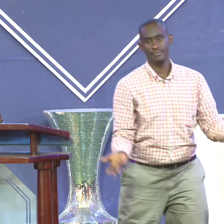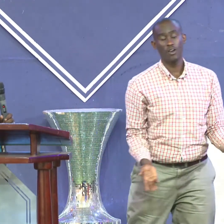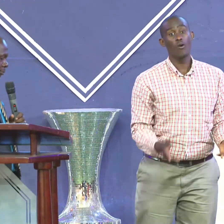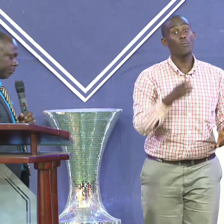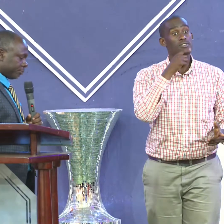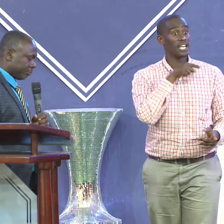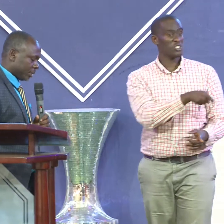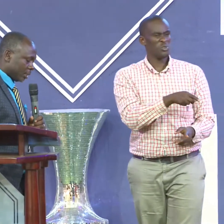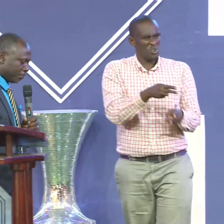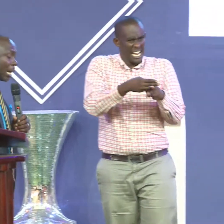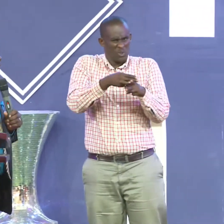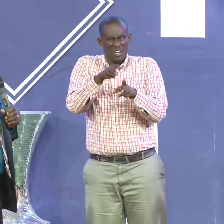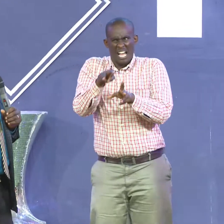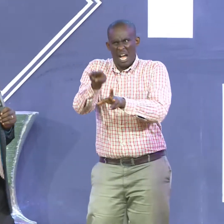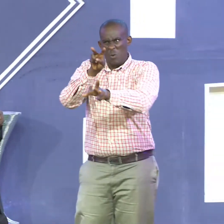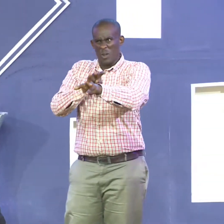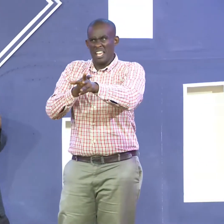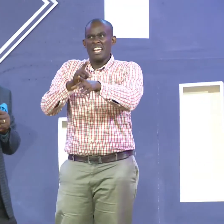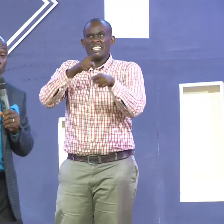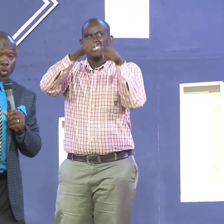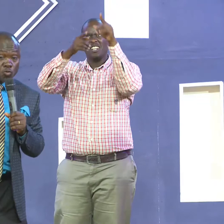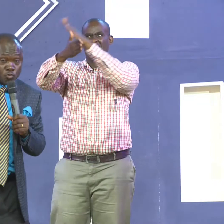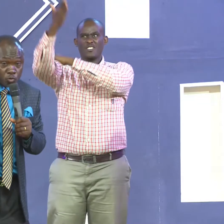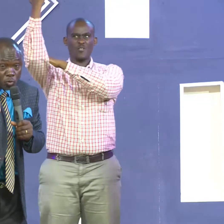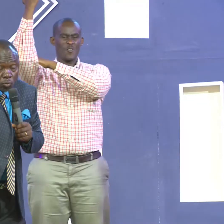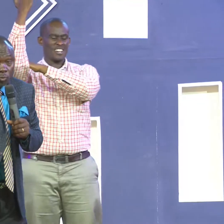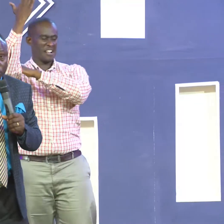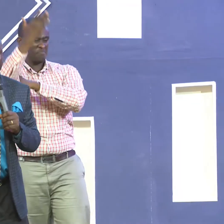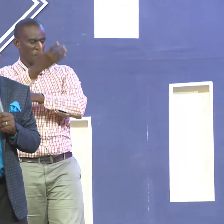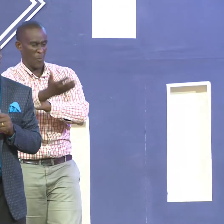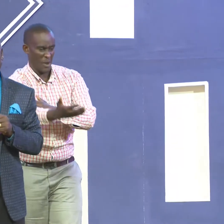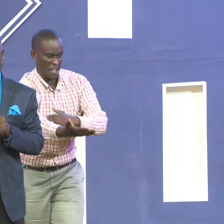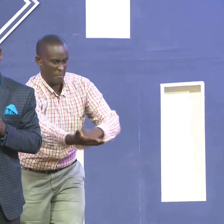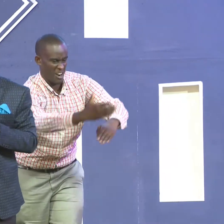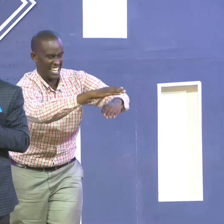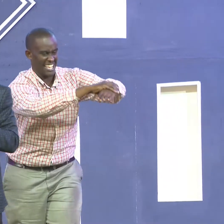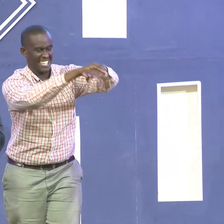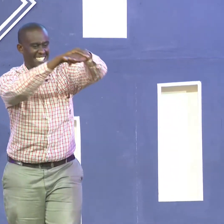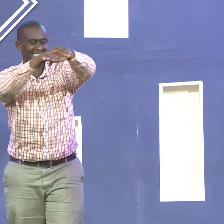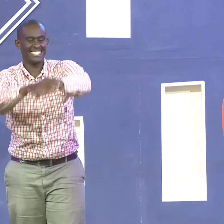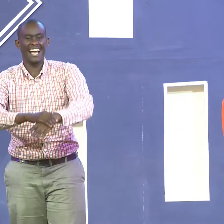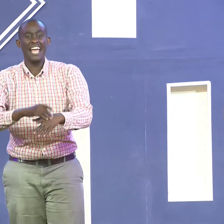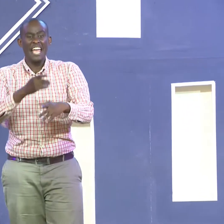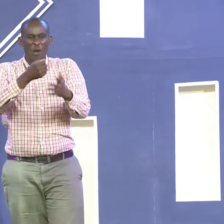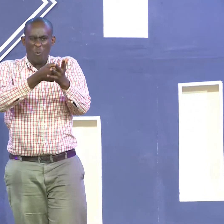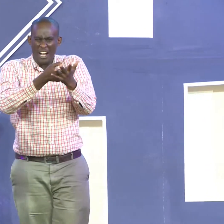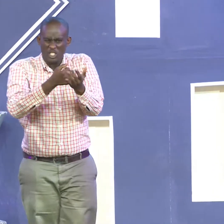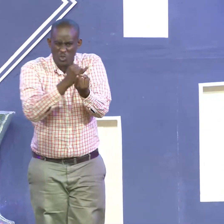agwe. That he almost backslid. Until when God took him to the sanctuary.